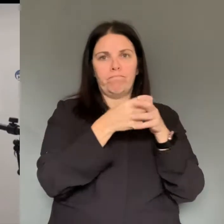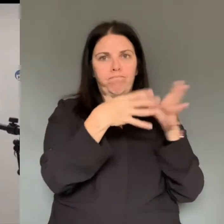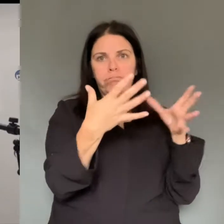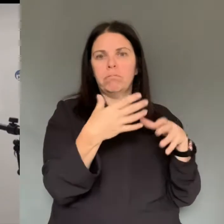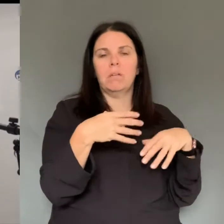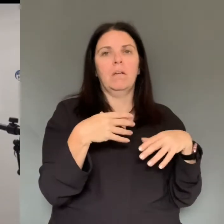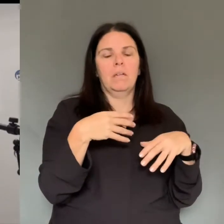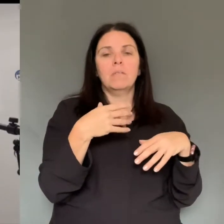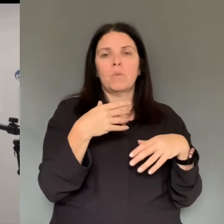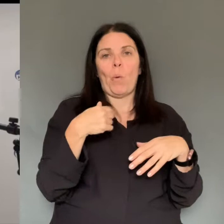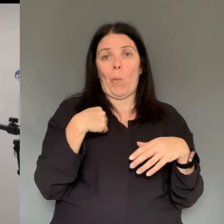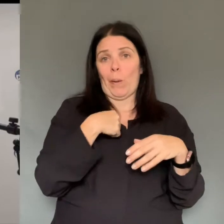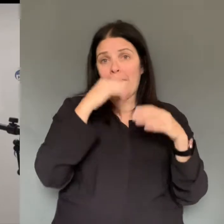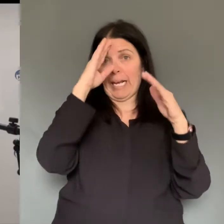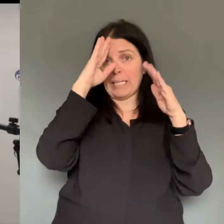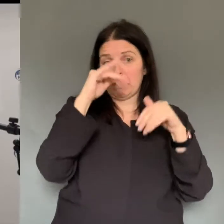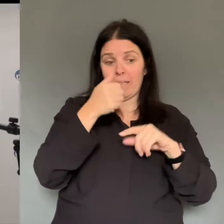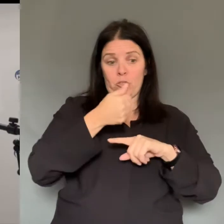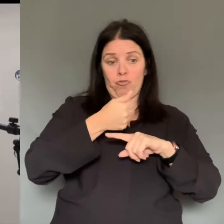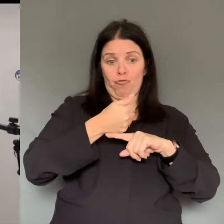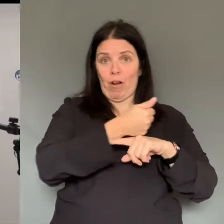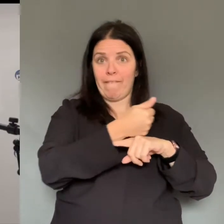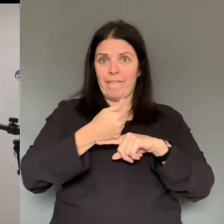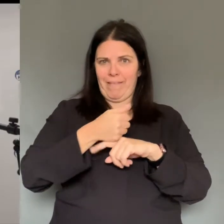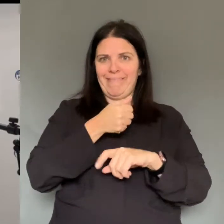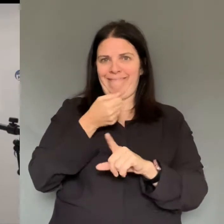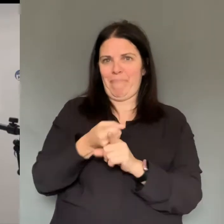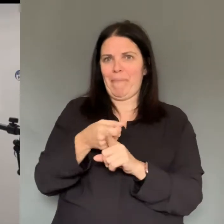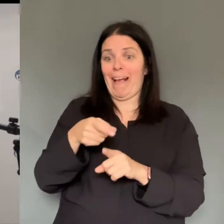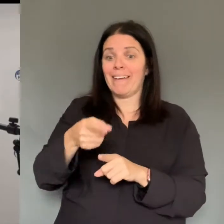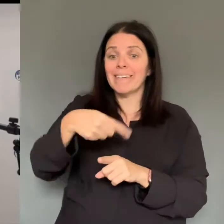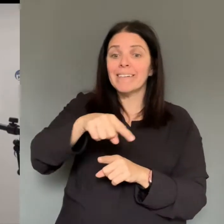their by the physicians there.